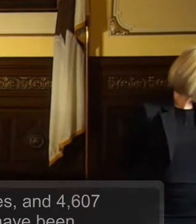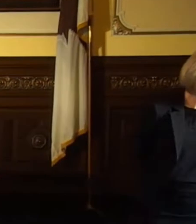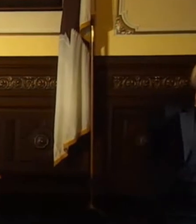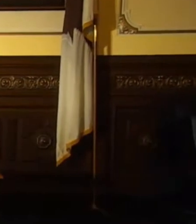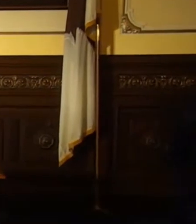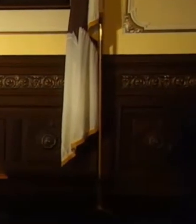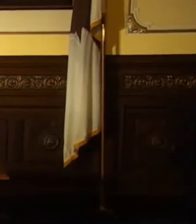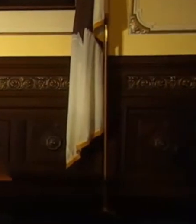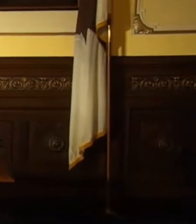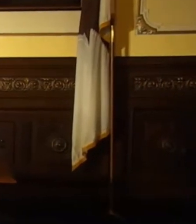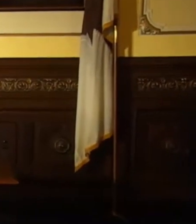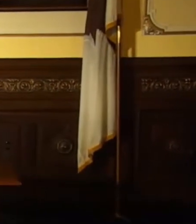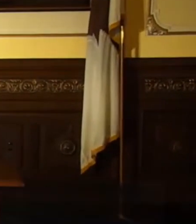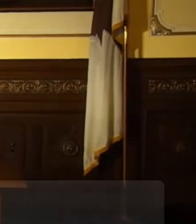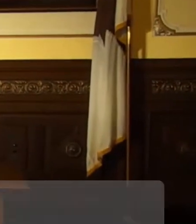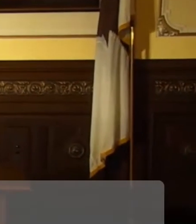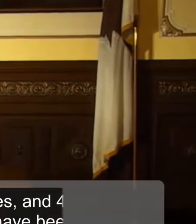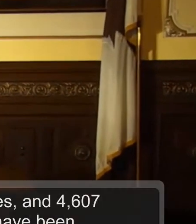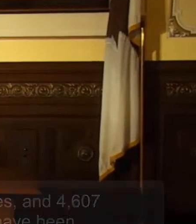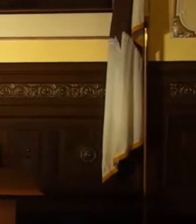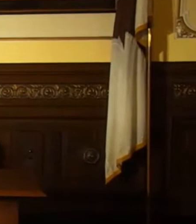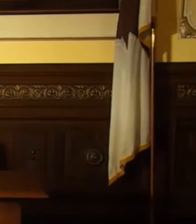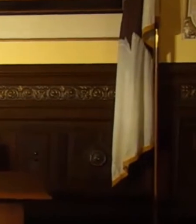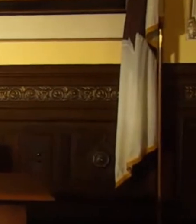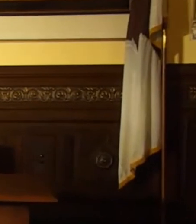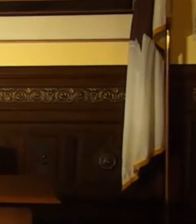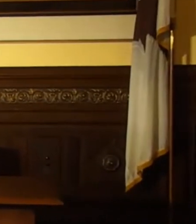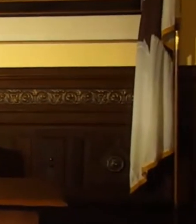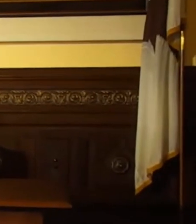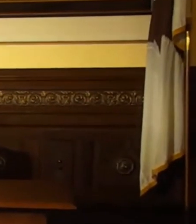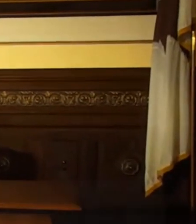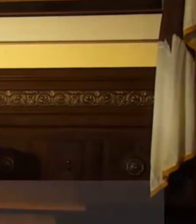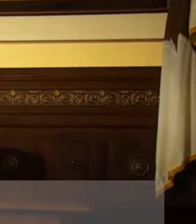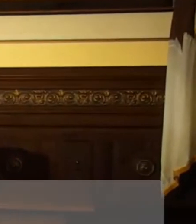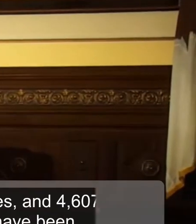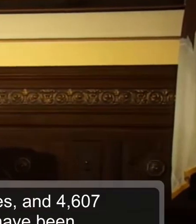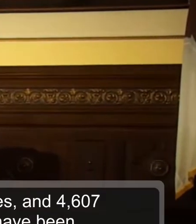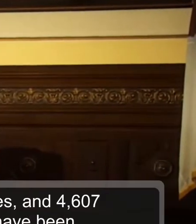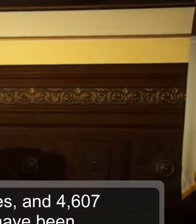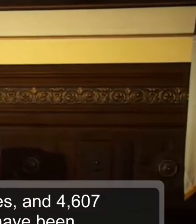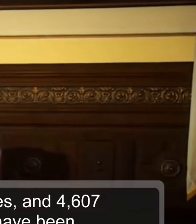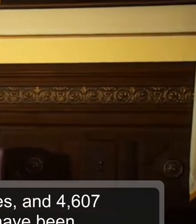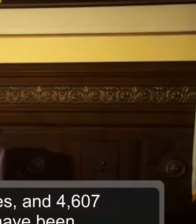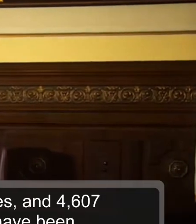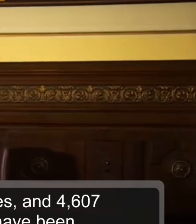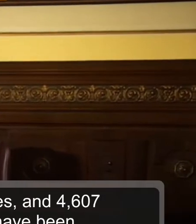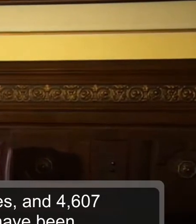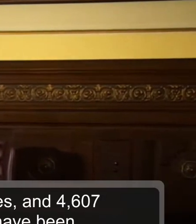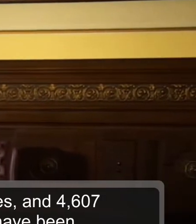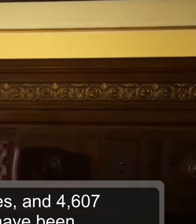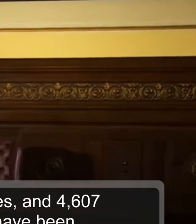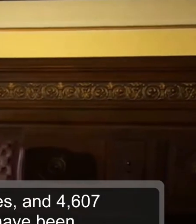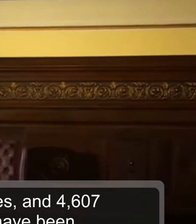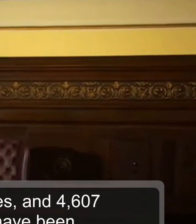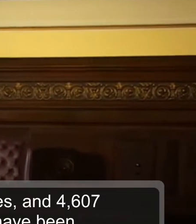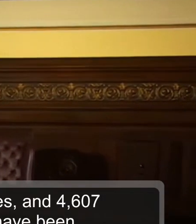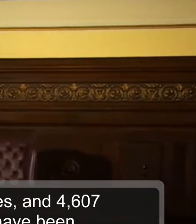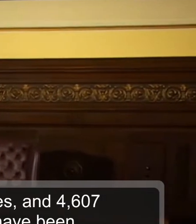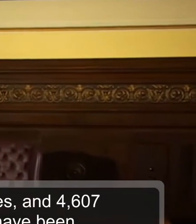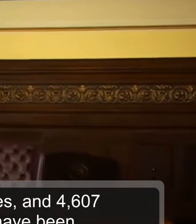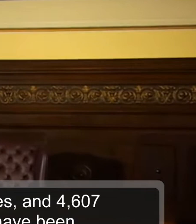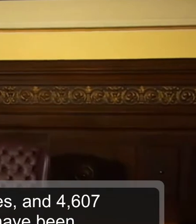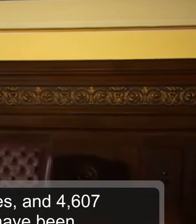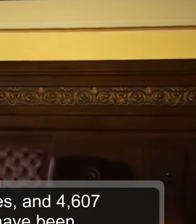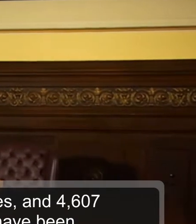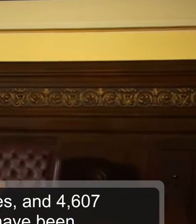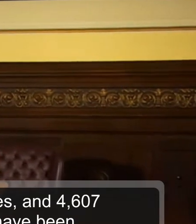Buenas tardes a todos. Esta semana, el Departamento de Salud Pública de Illinois celebra la Semana Nacional de